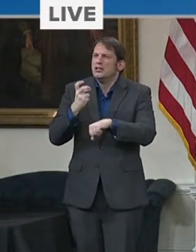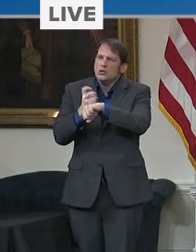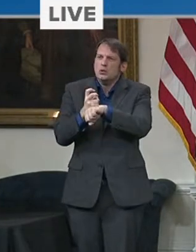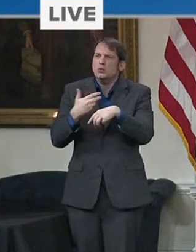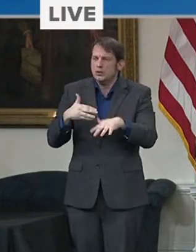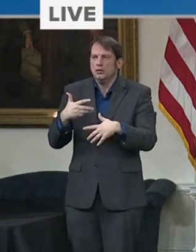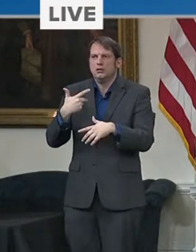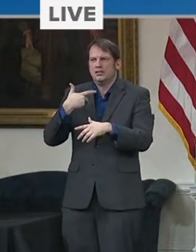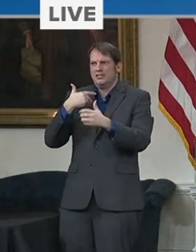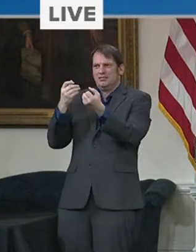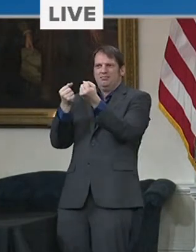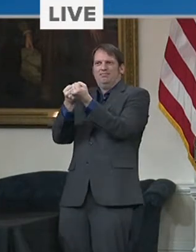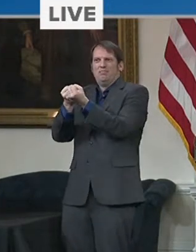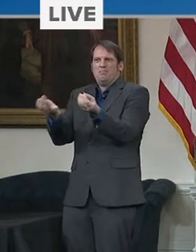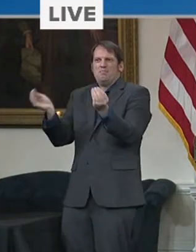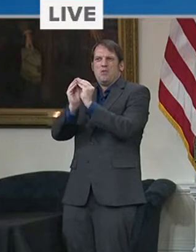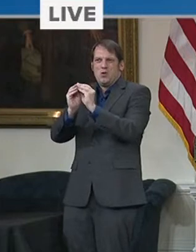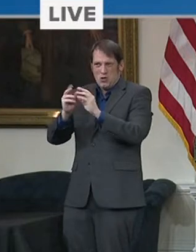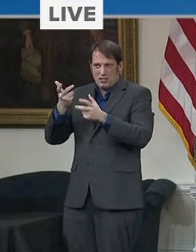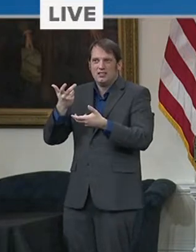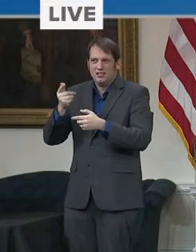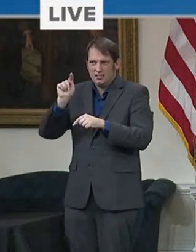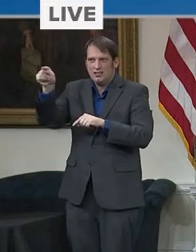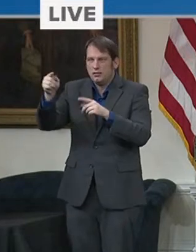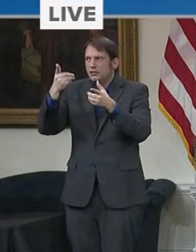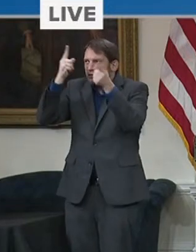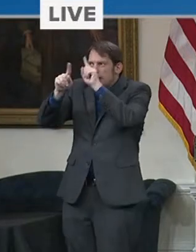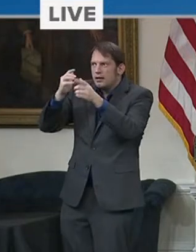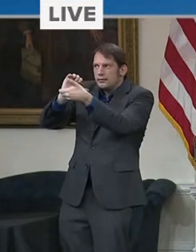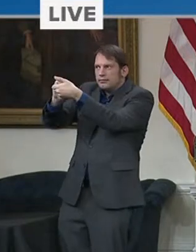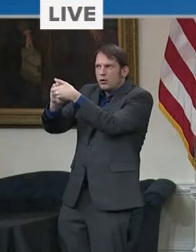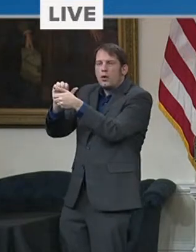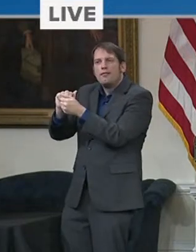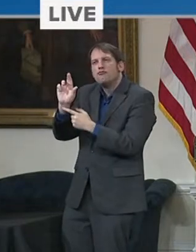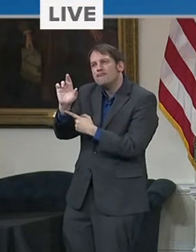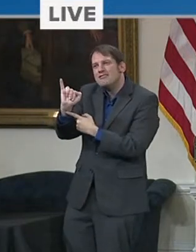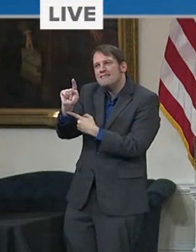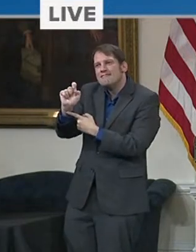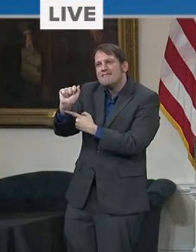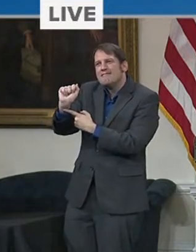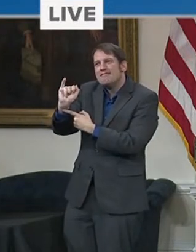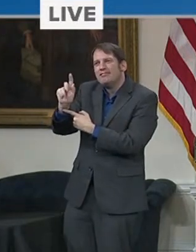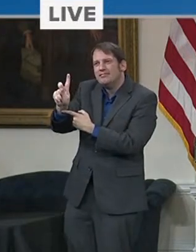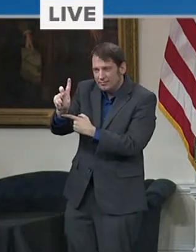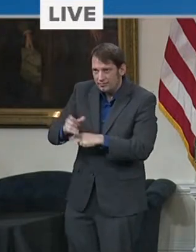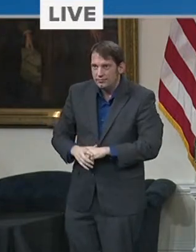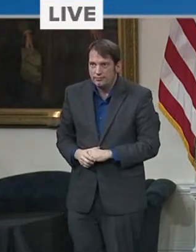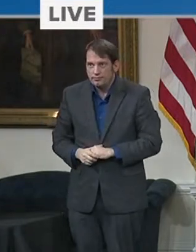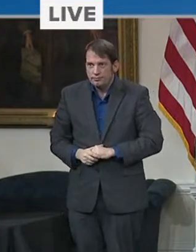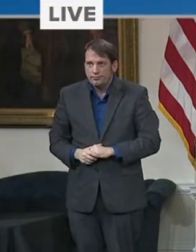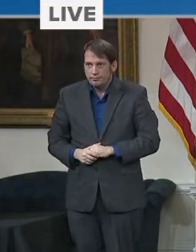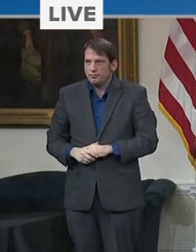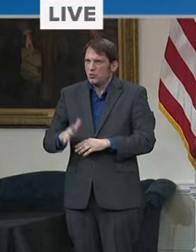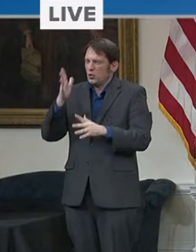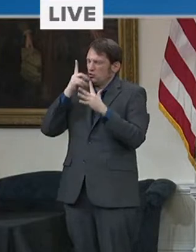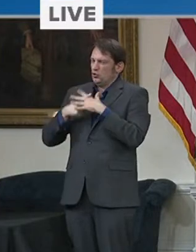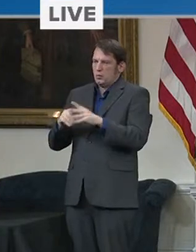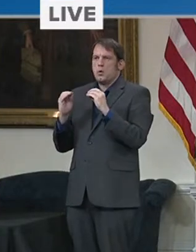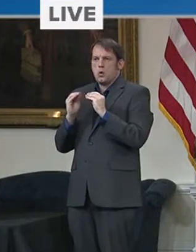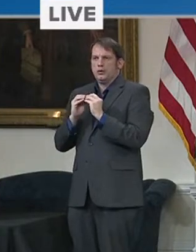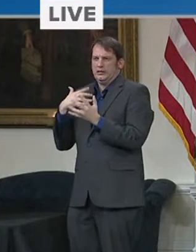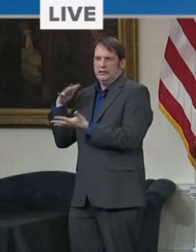Aid. As soon as the state receives higher allocations from the federal government,